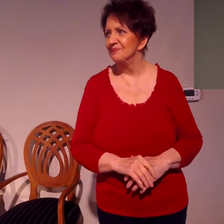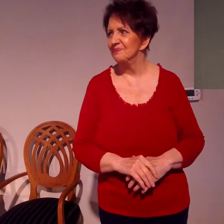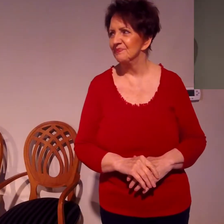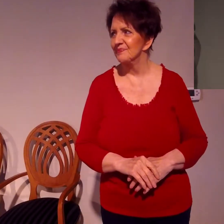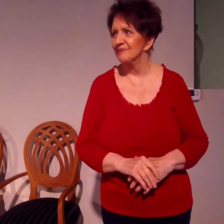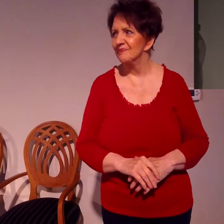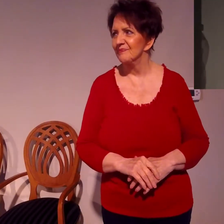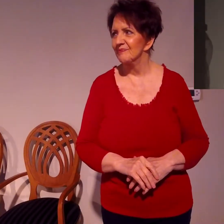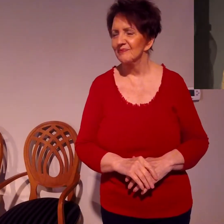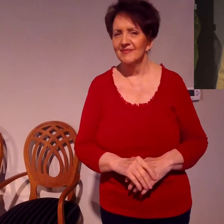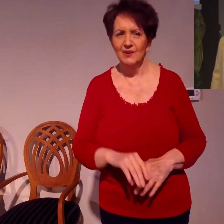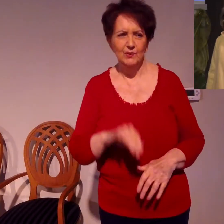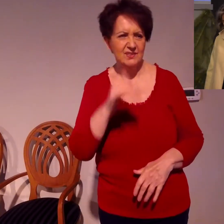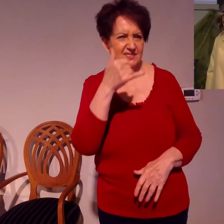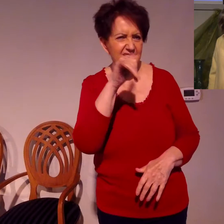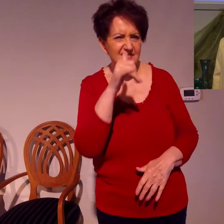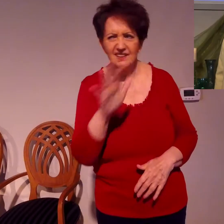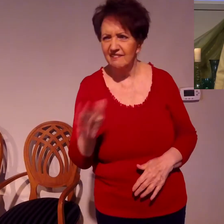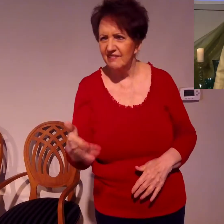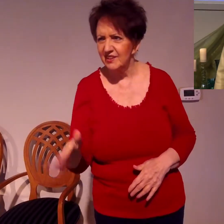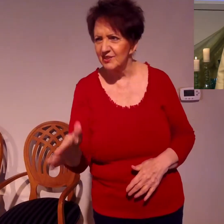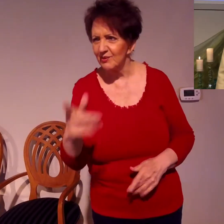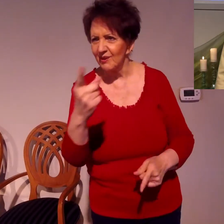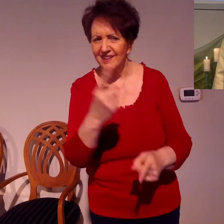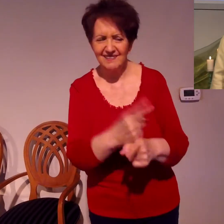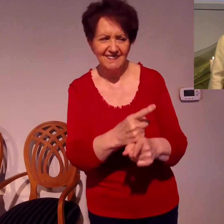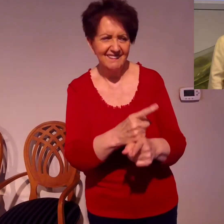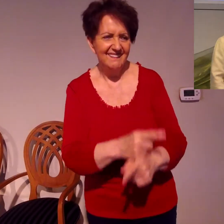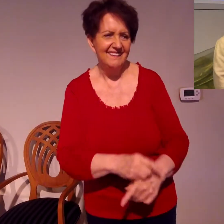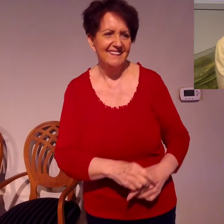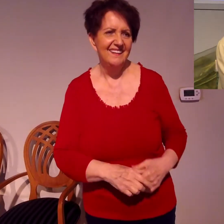We're some silly fish, aren't we?